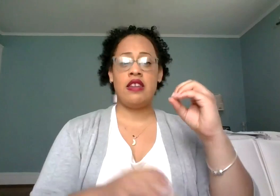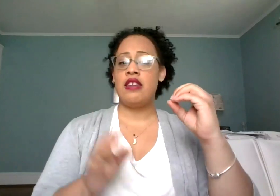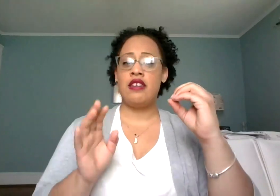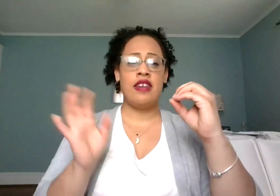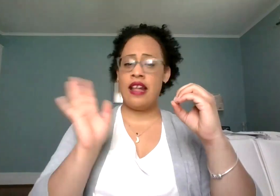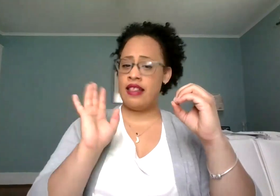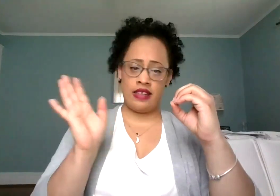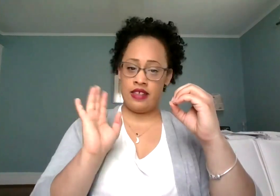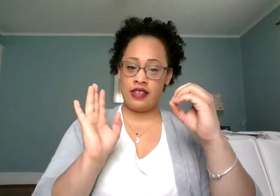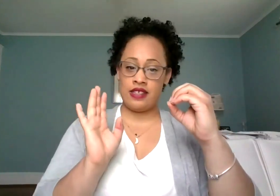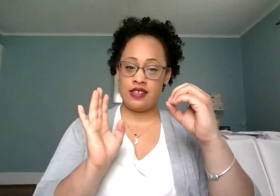Not like this.